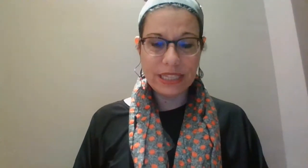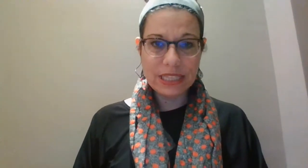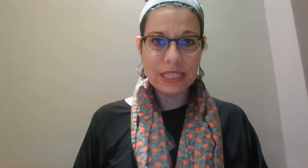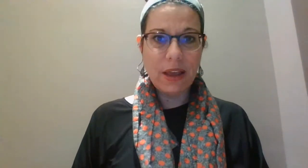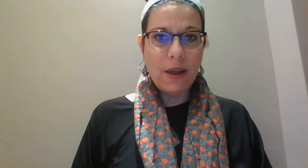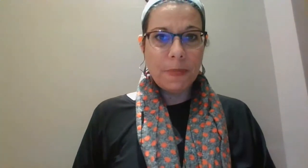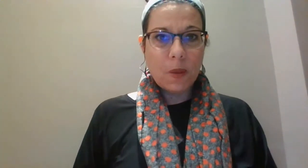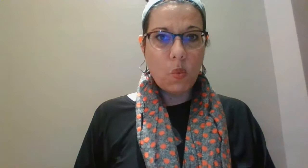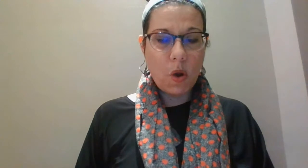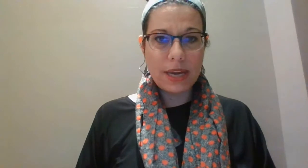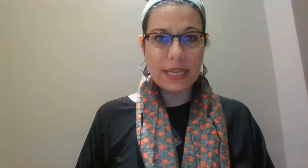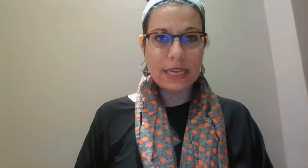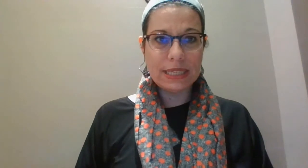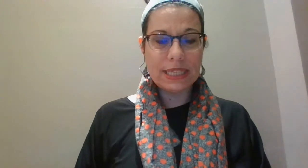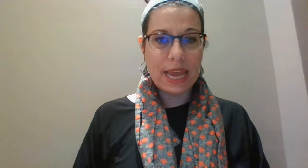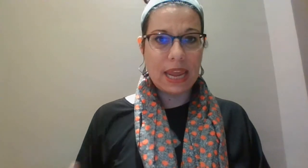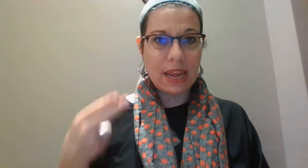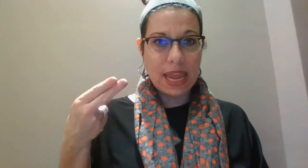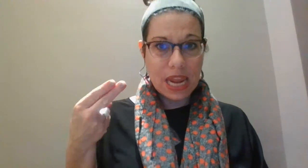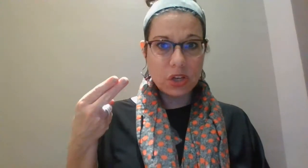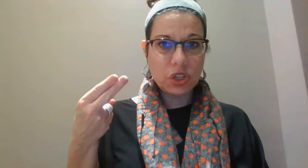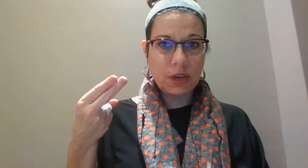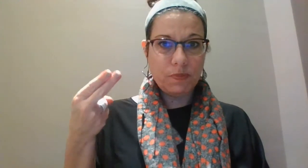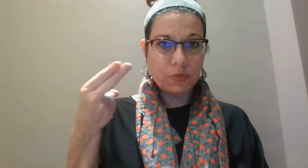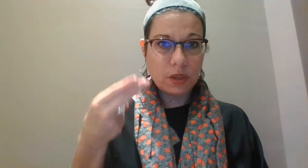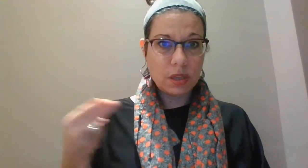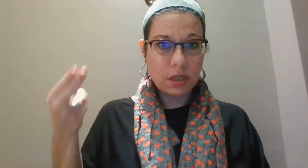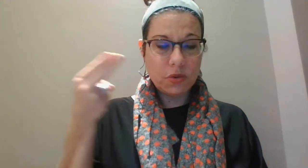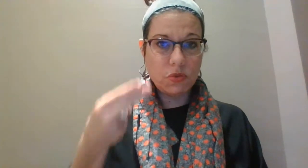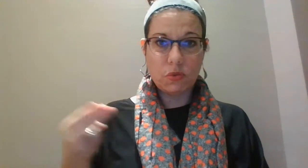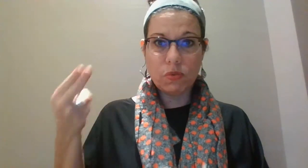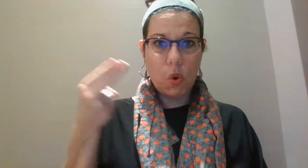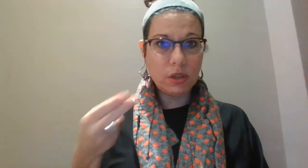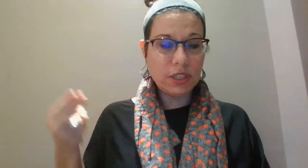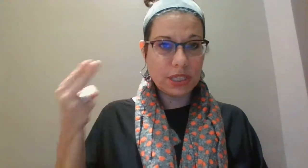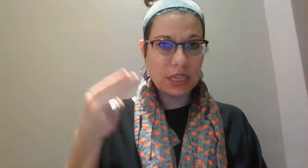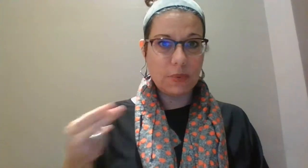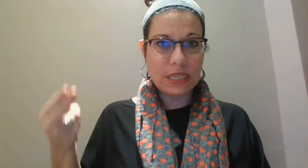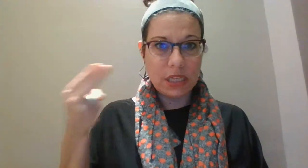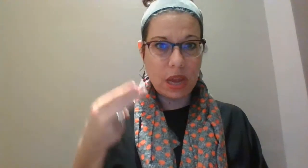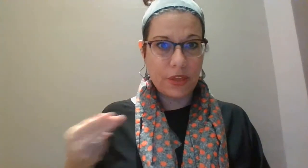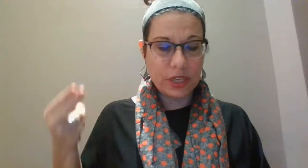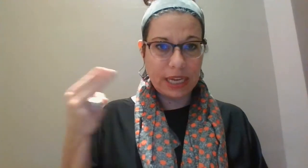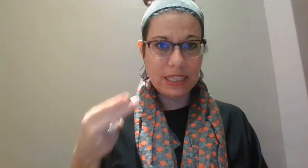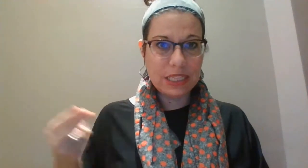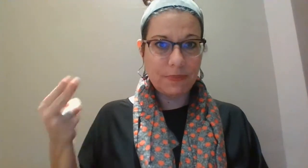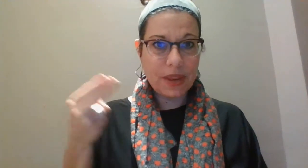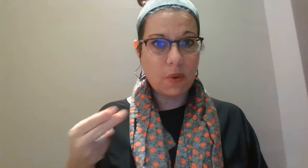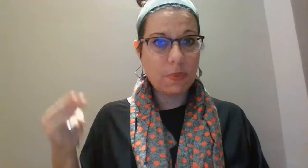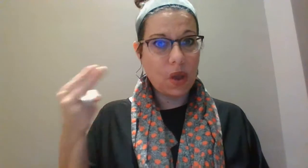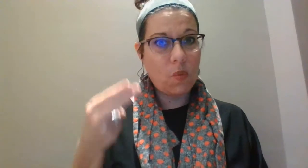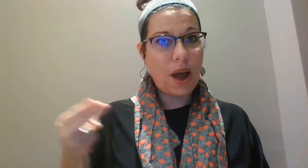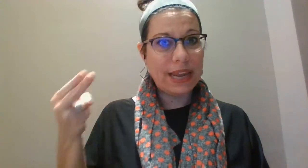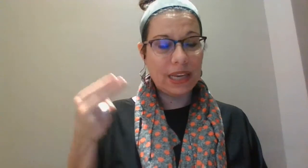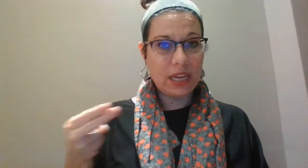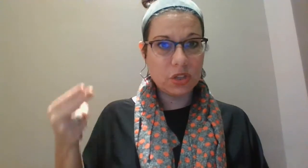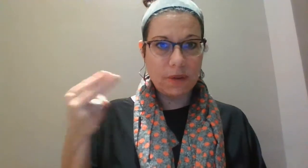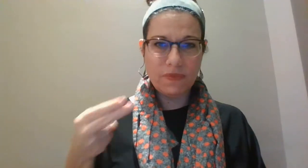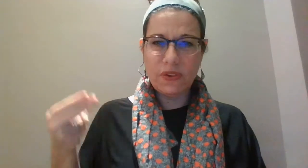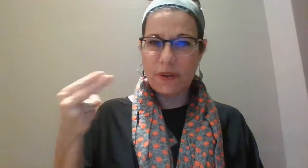signs. One is a H rolled, just like we did the other days. Now, why an H? Have you ever